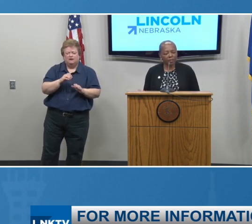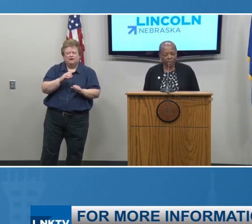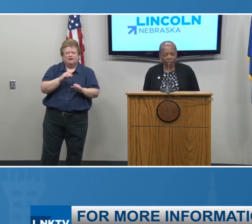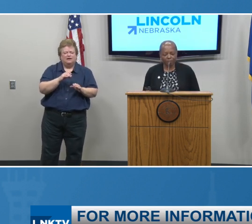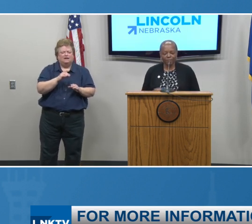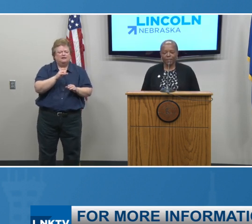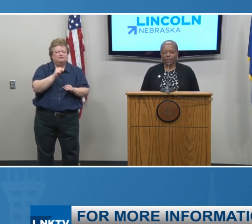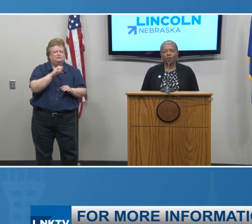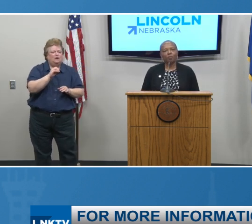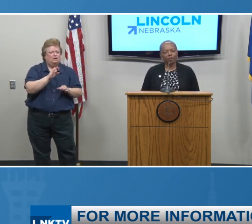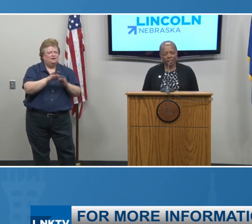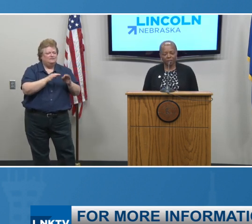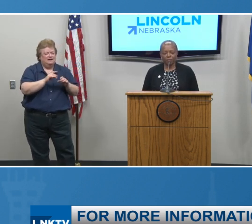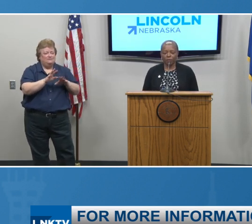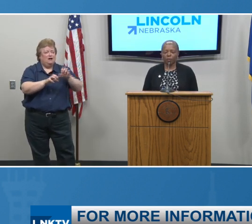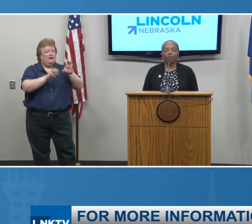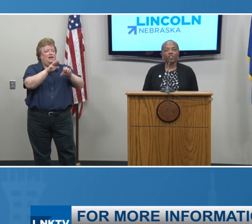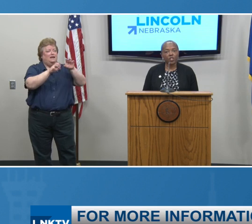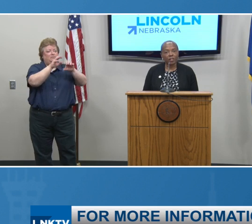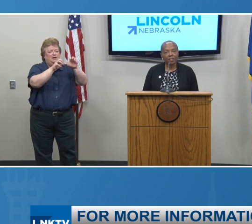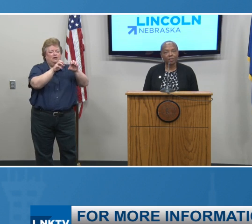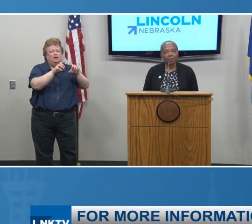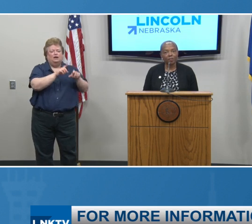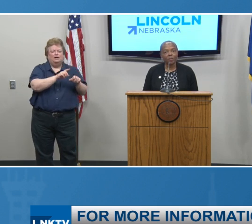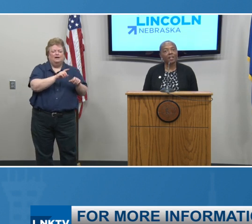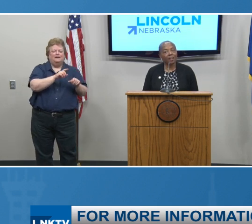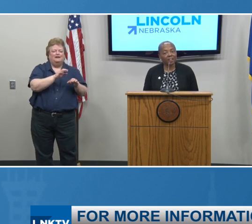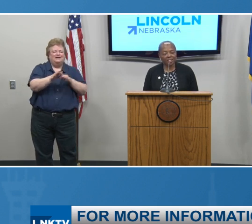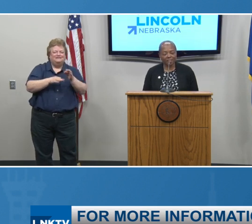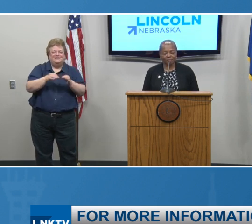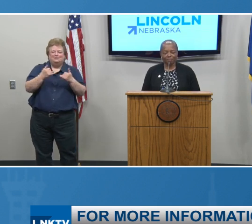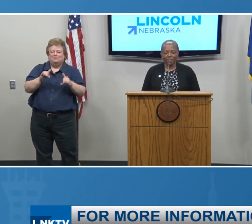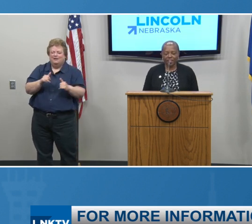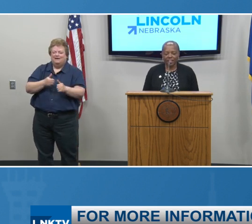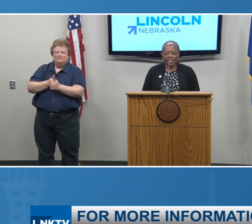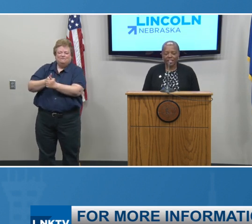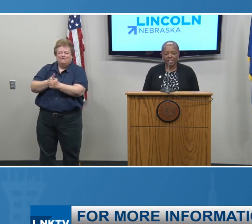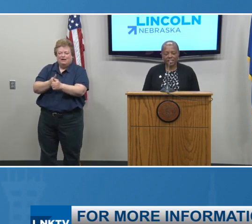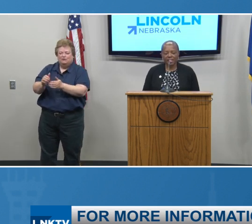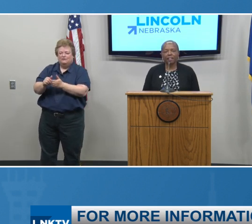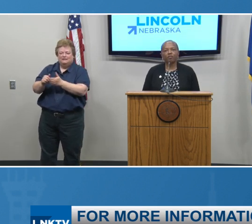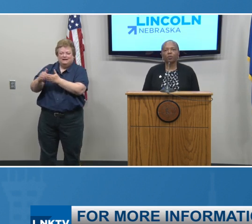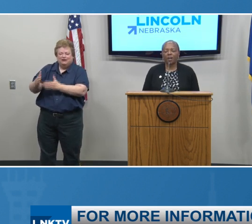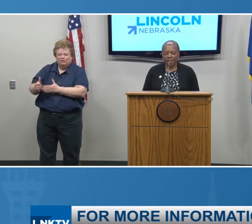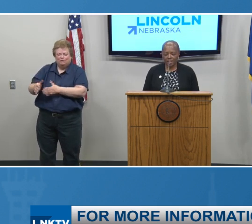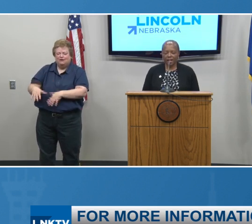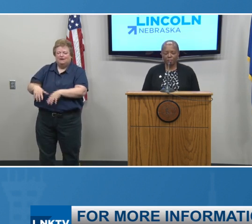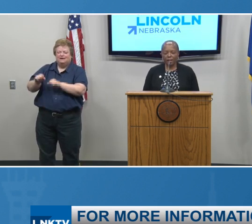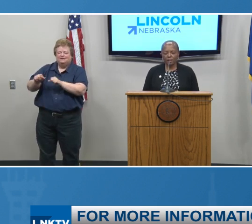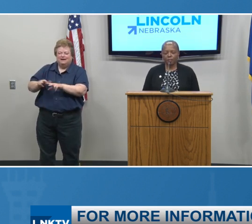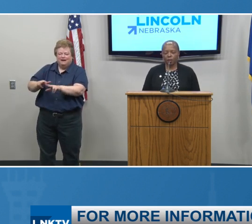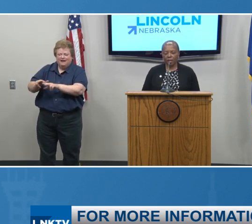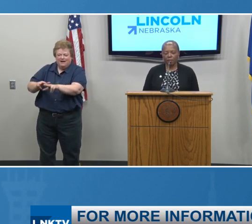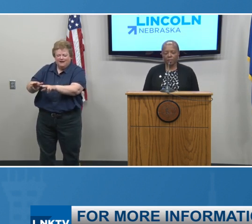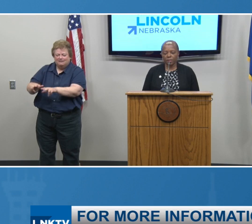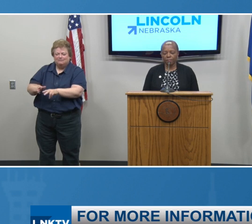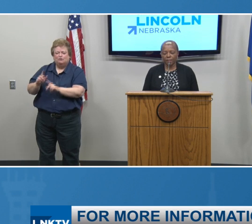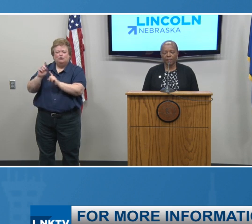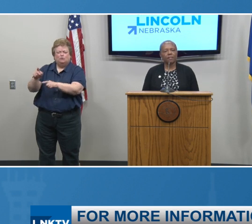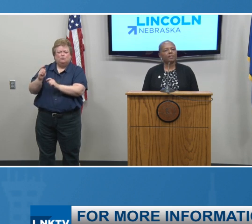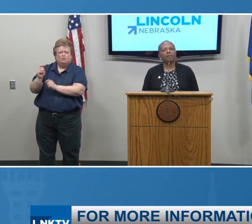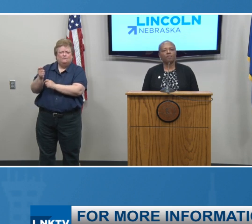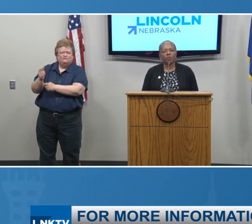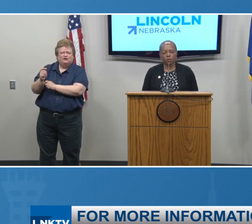play follow the leader, go birding, or fishing, or take a hike. Set aside full contact basketball